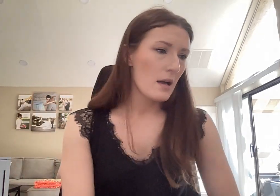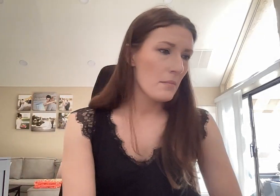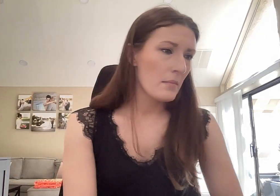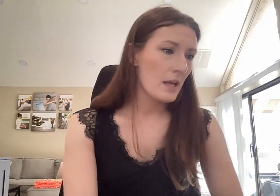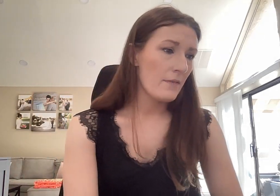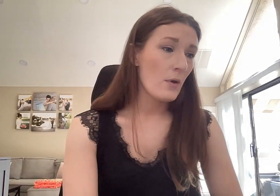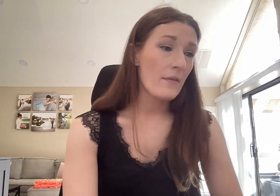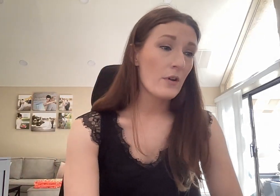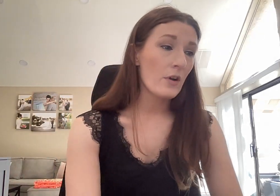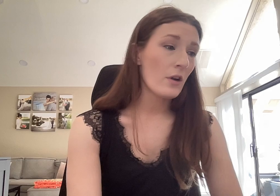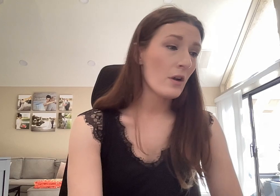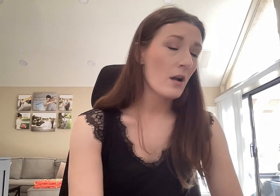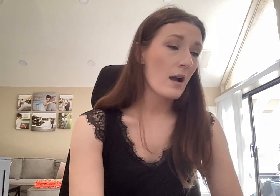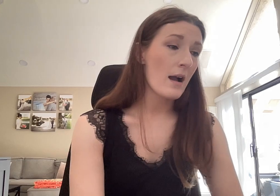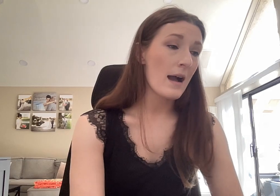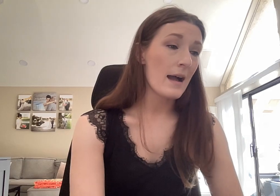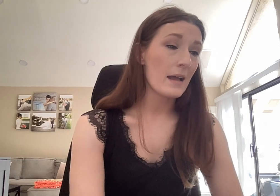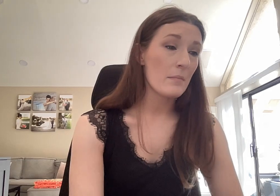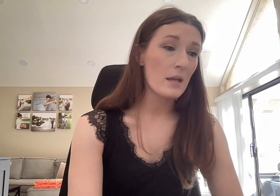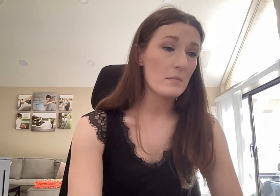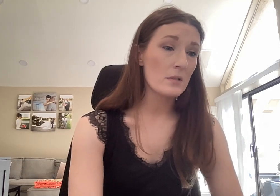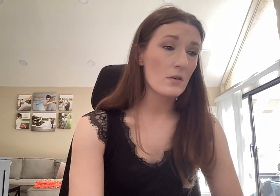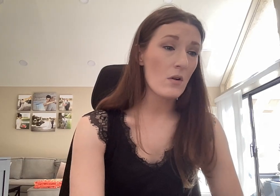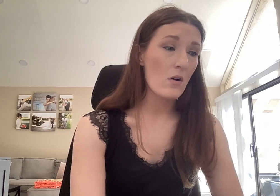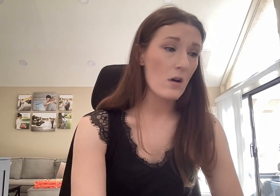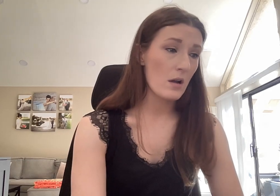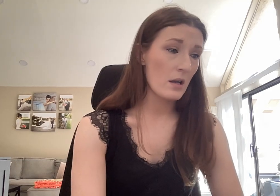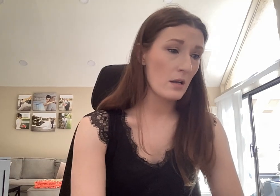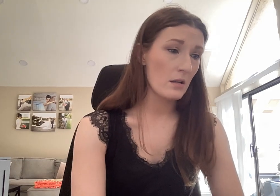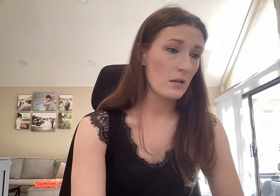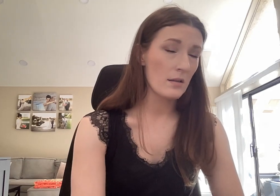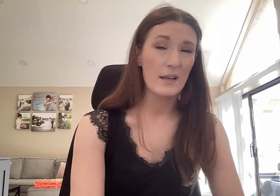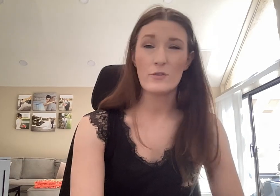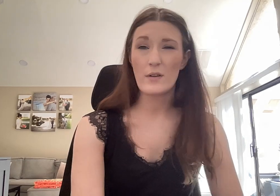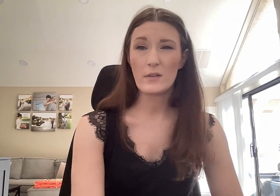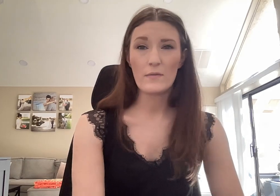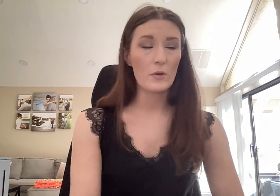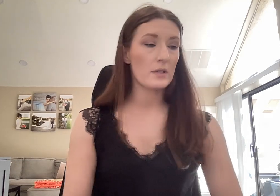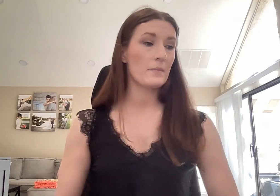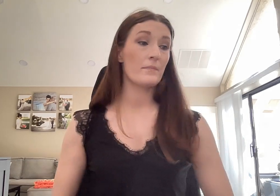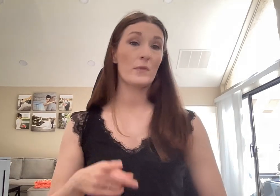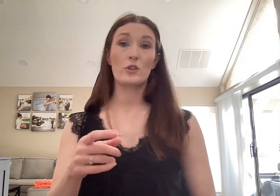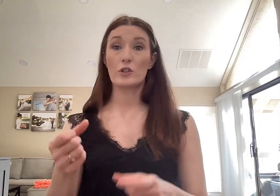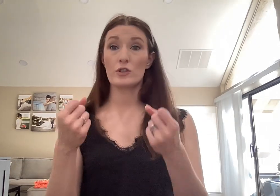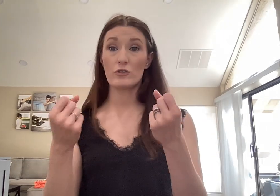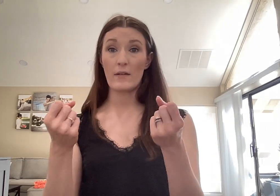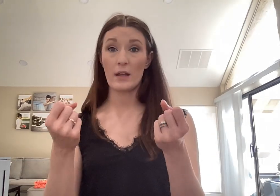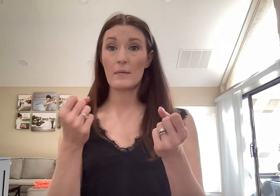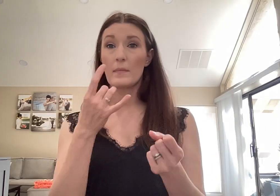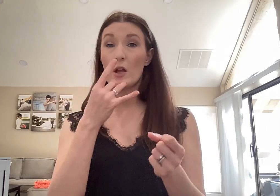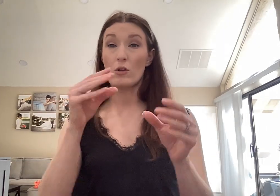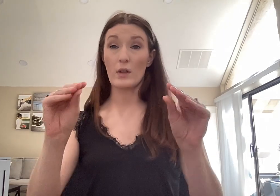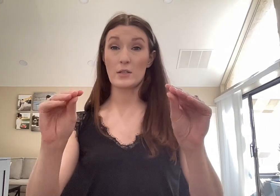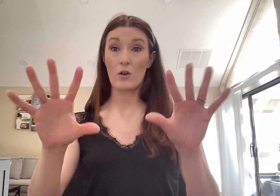on. If you have your high beams on, like if you're driving in the forest, so you're driving and your lights are